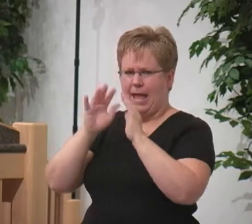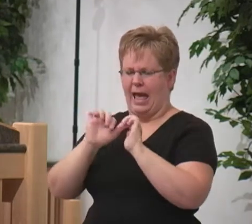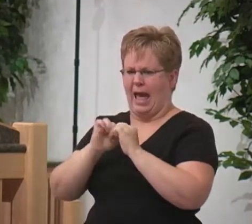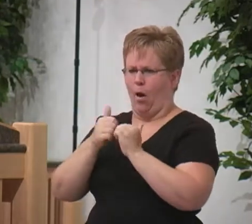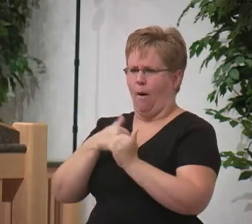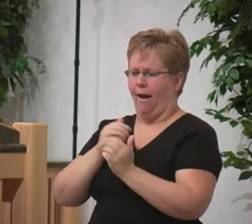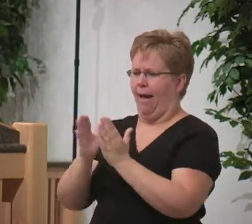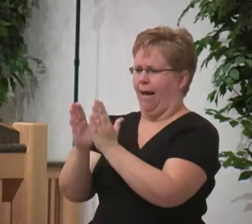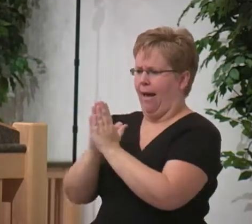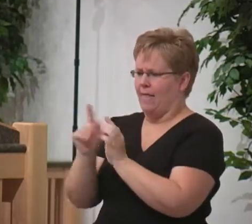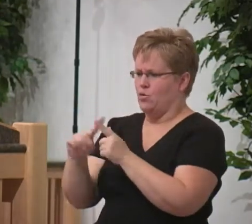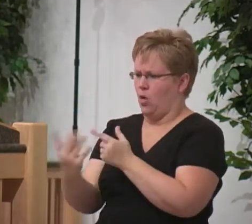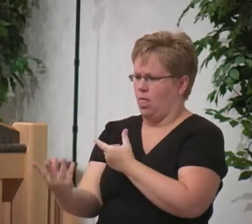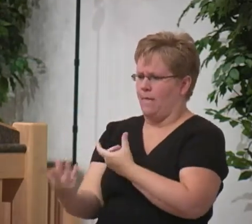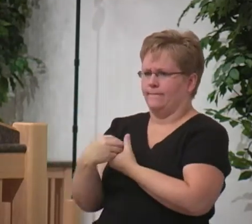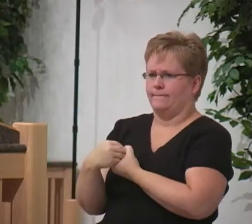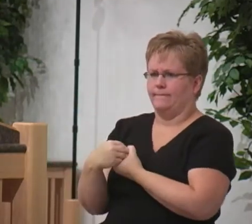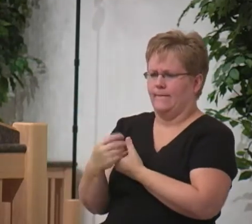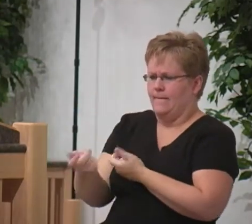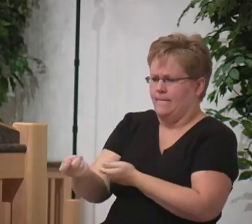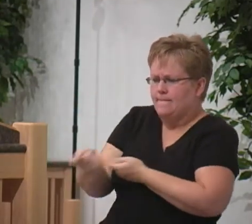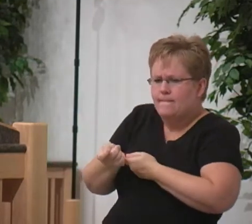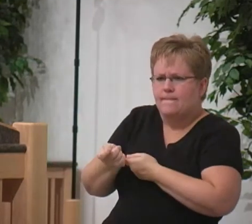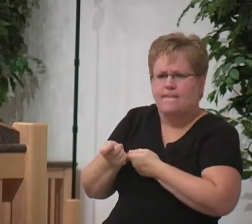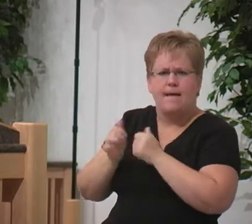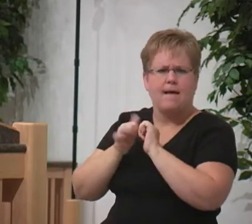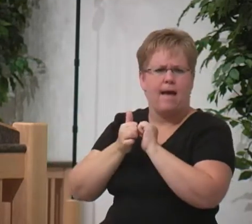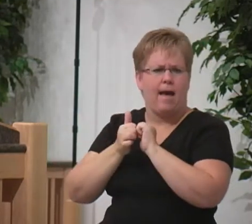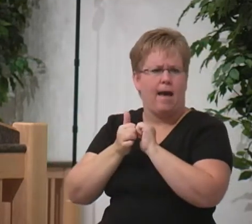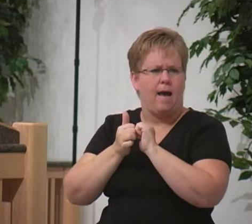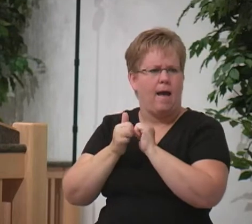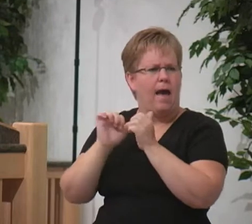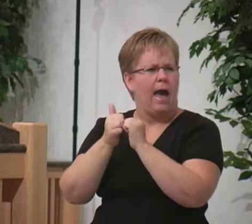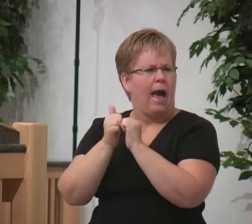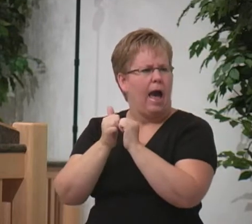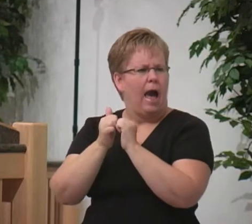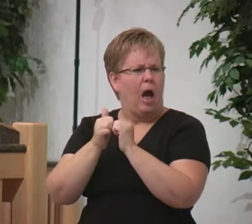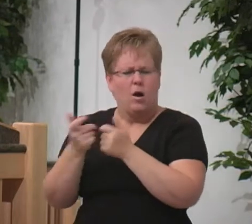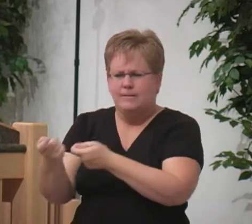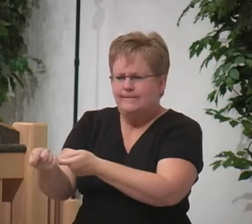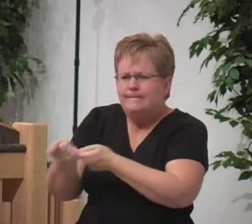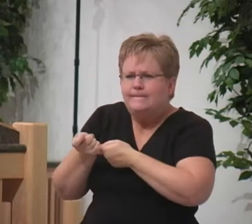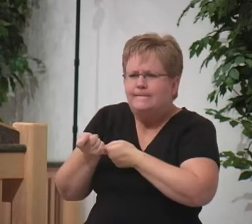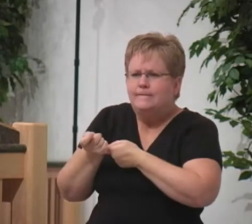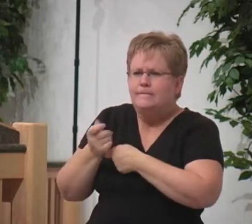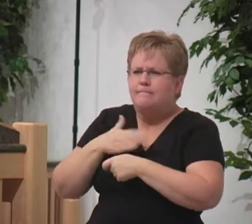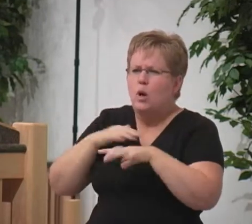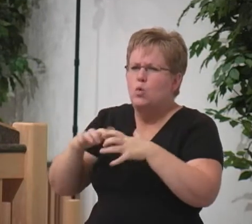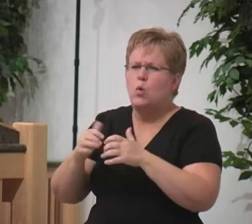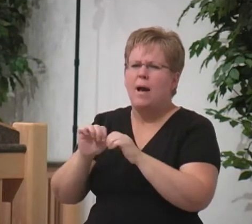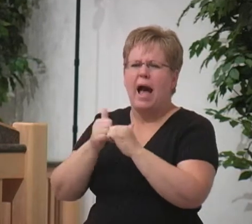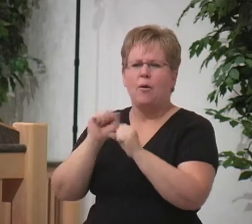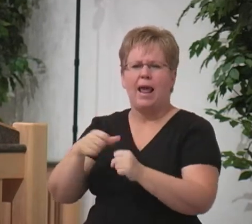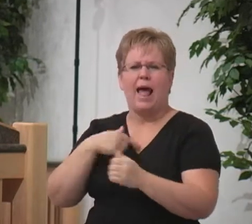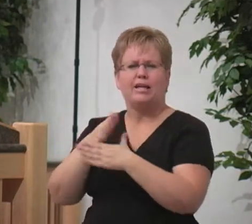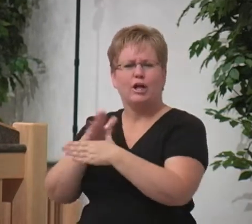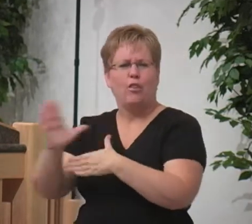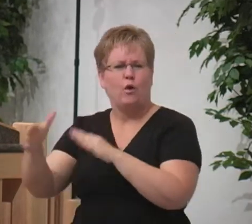person or things that I can say to another person that's going to draw something out of them, that's going to share their story or their